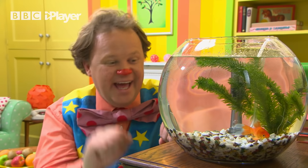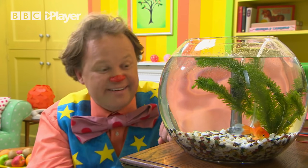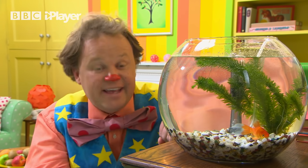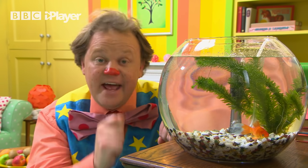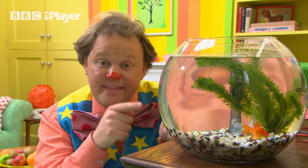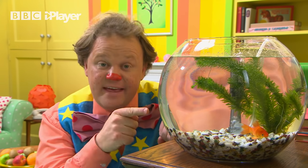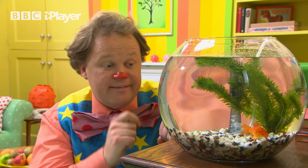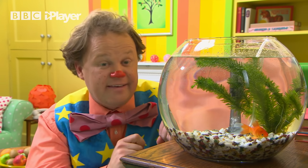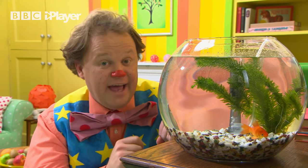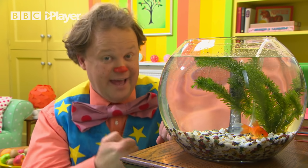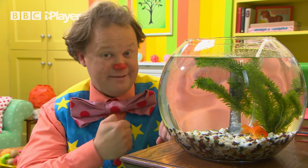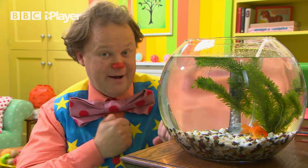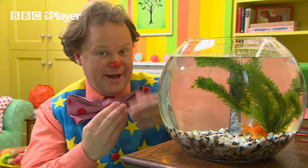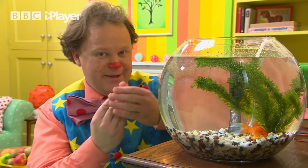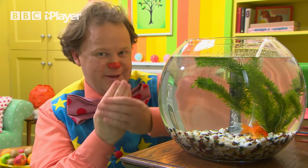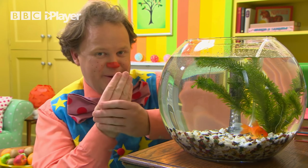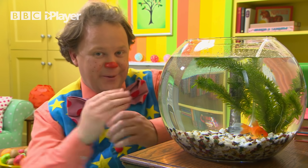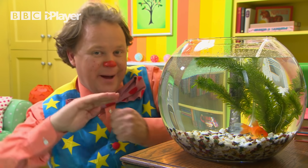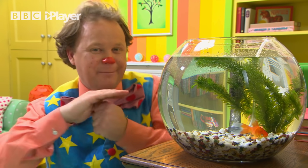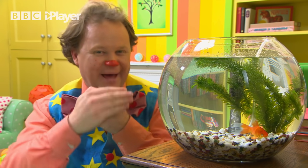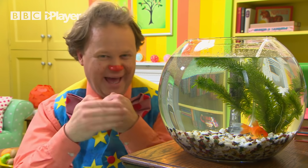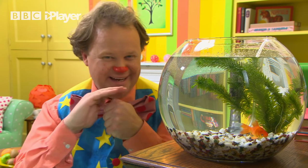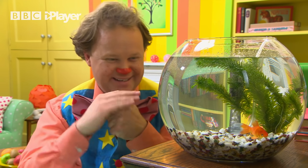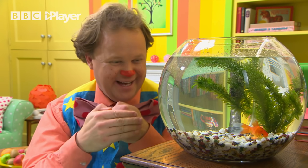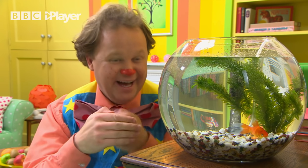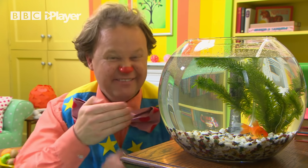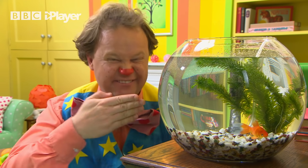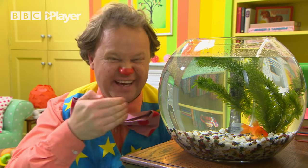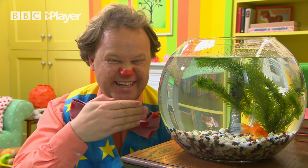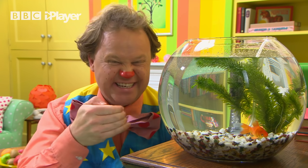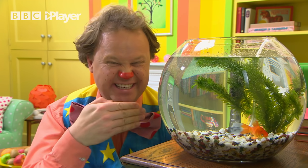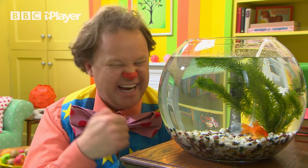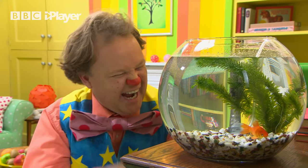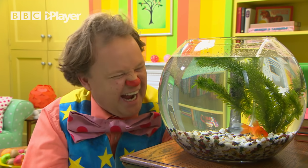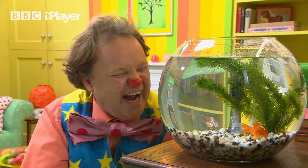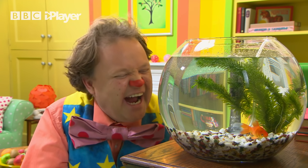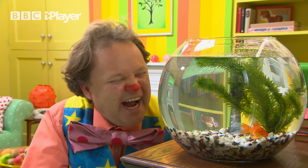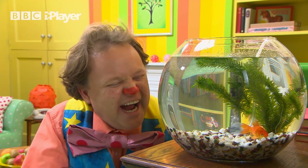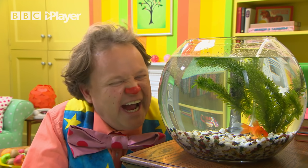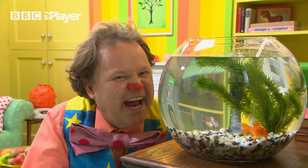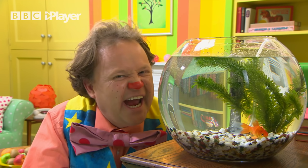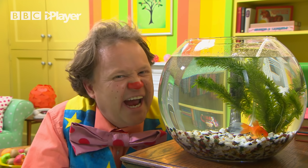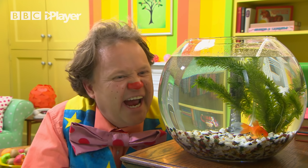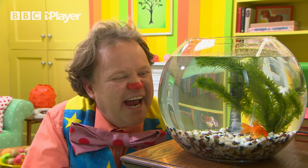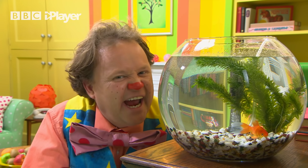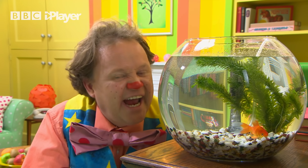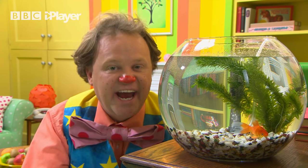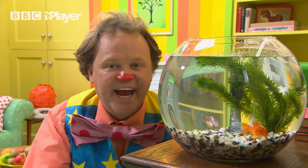yes. This is my new pet fish. What's your pet fish called, Mr.